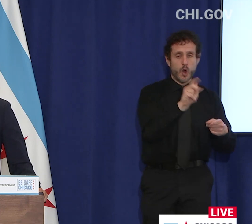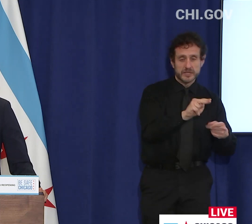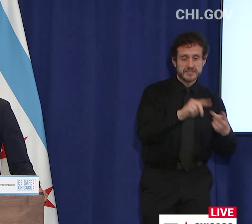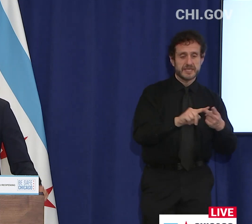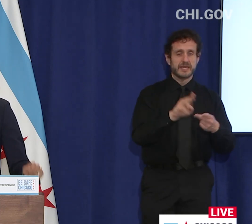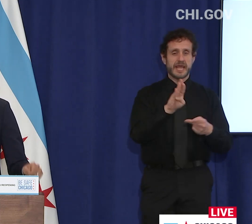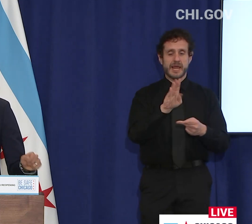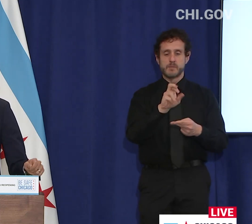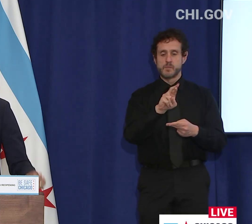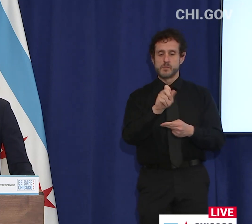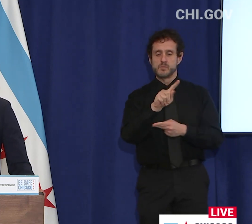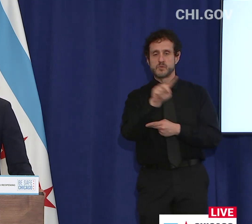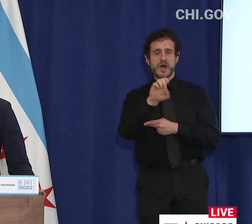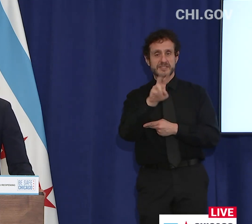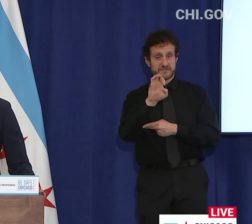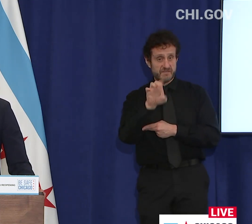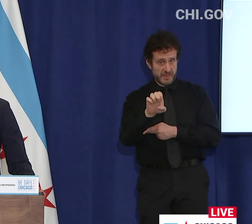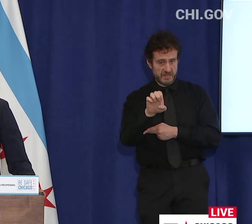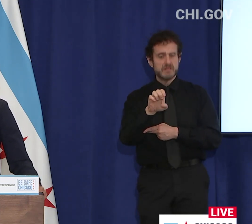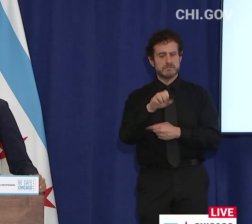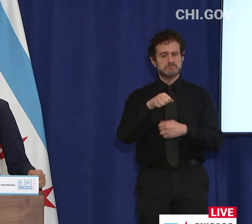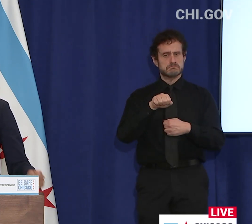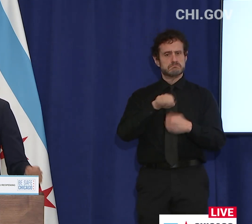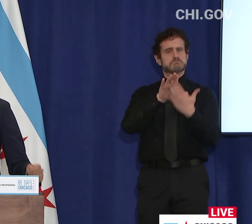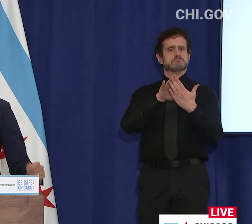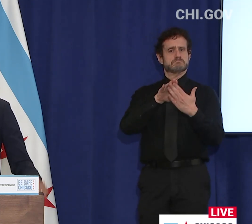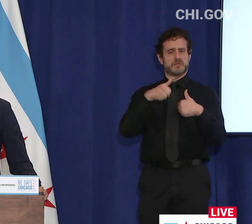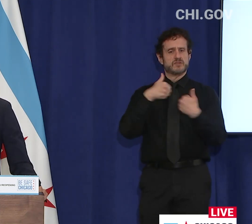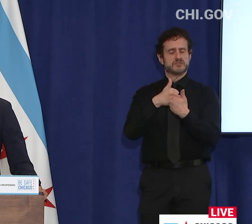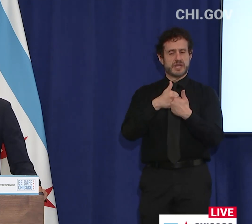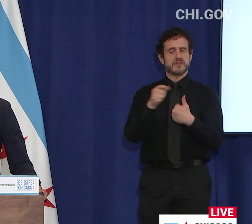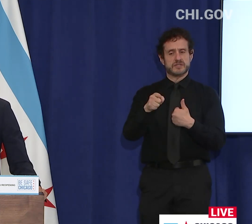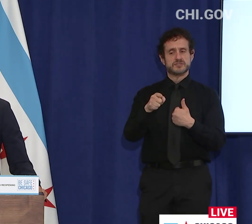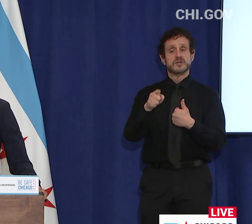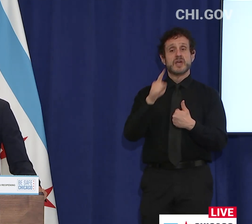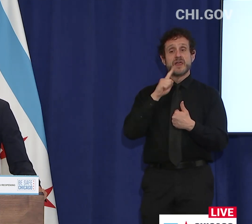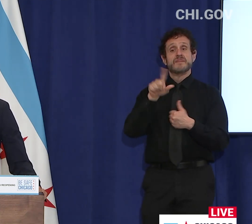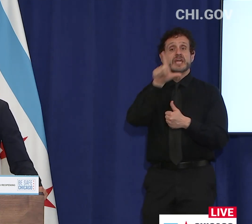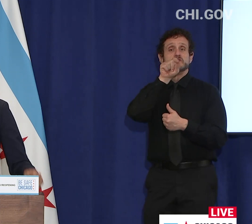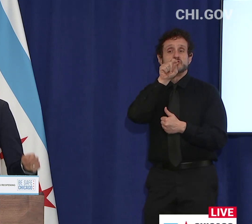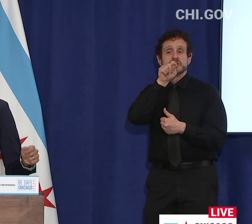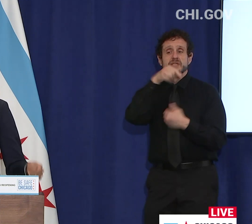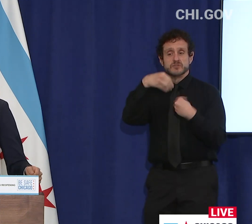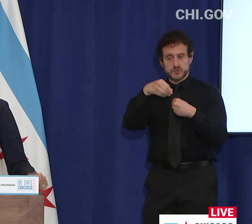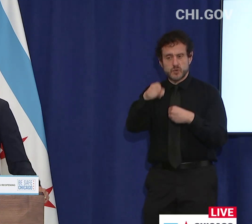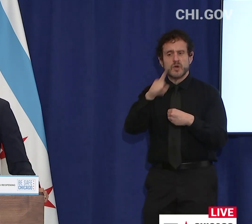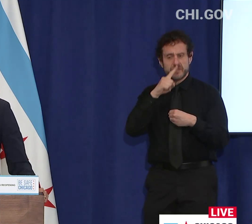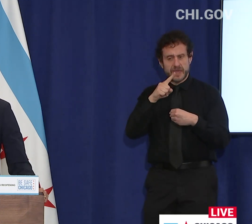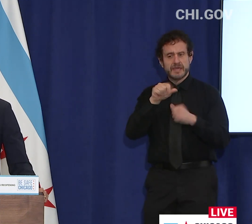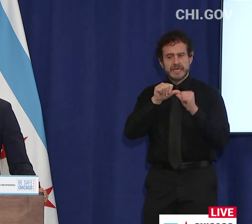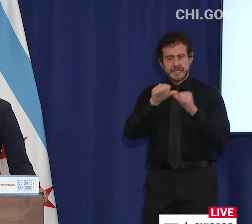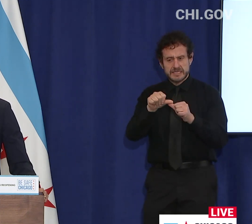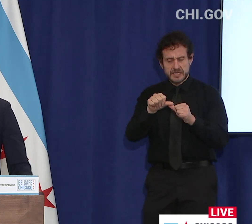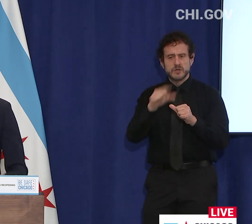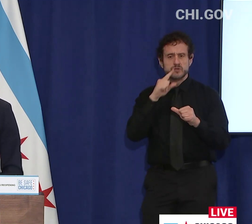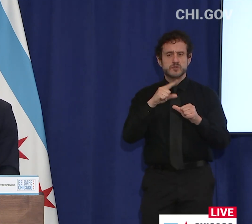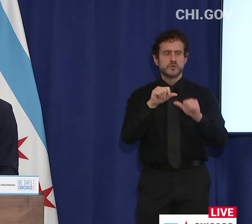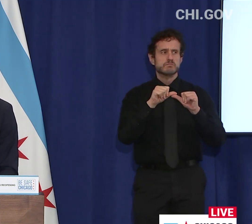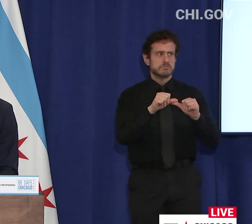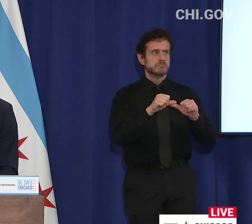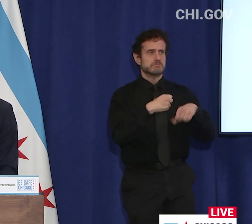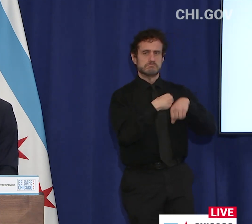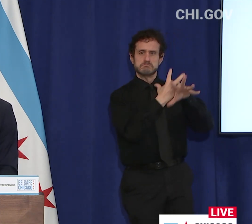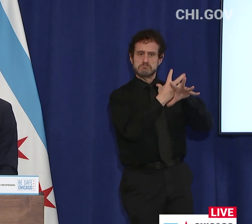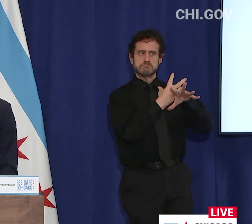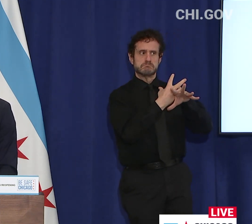the challenge of COVID head-on by building up her company's online presence to continue allowing it to serve food, generating revenue, and keeping